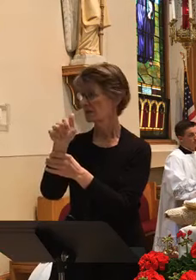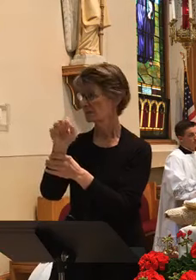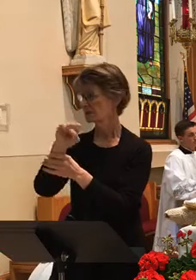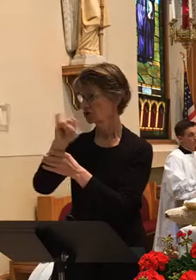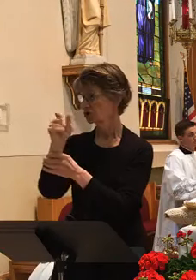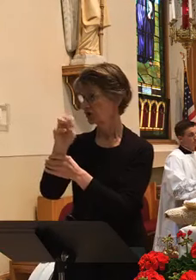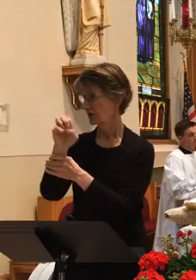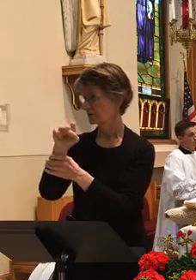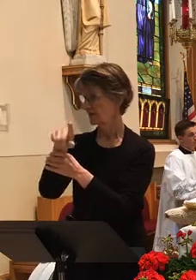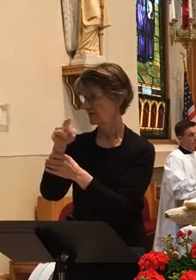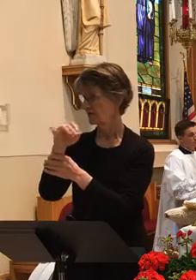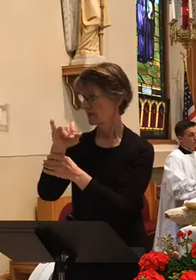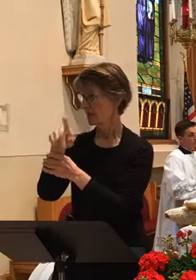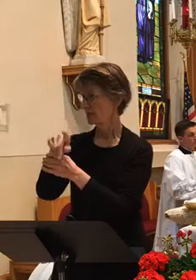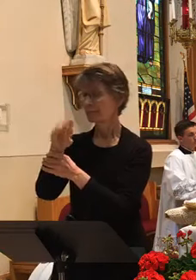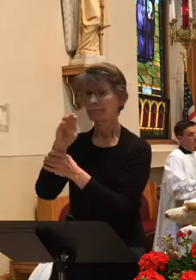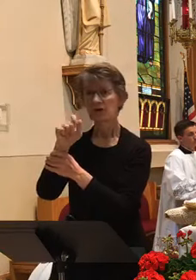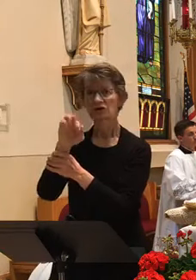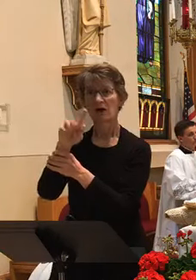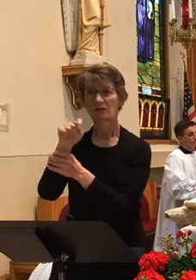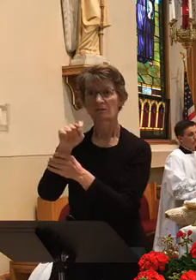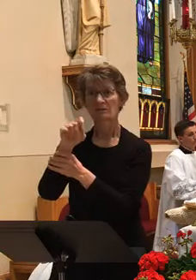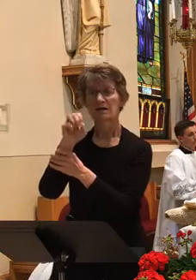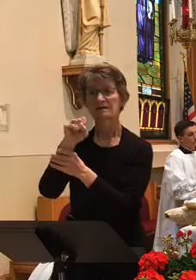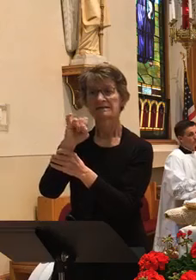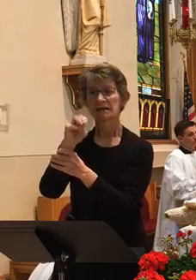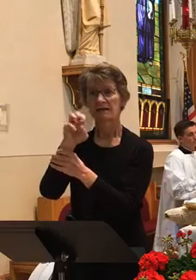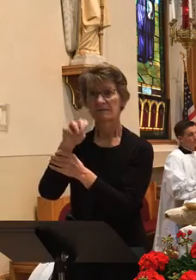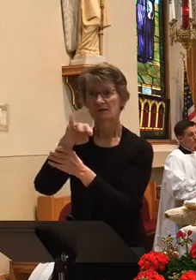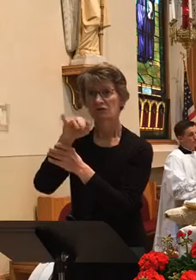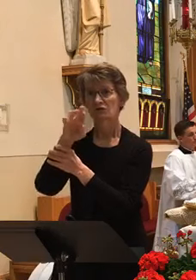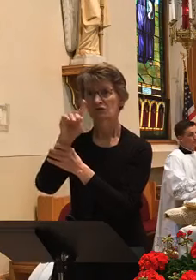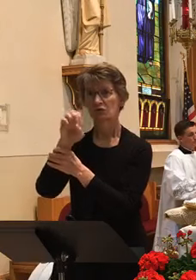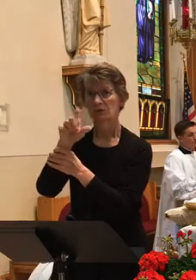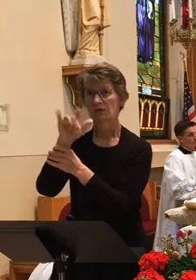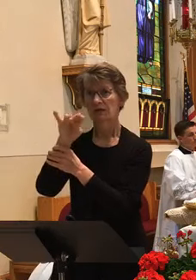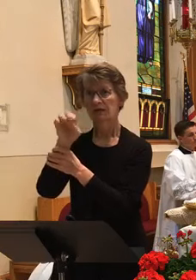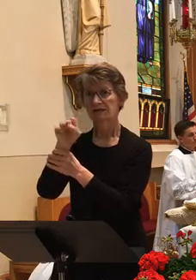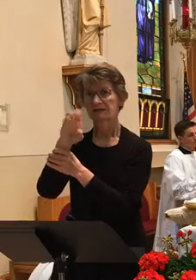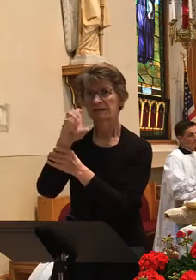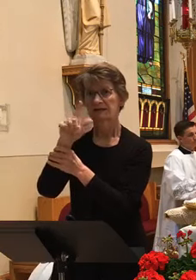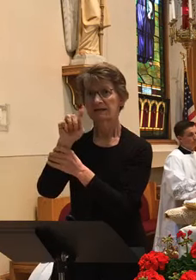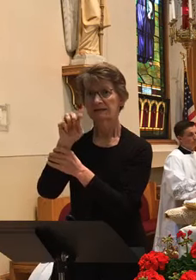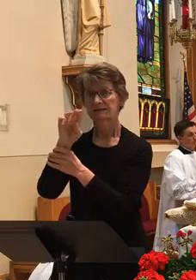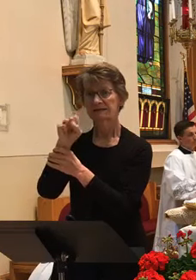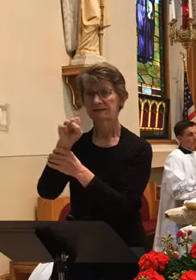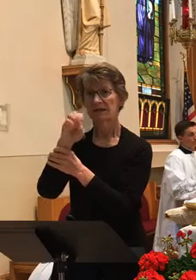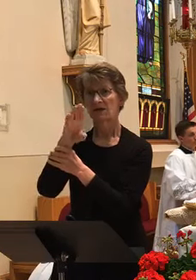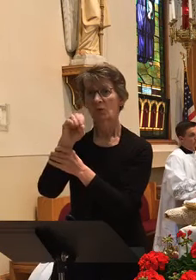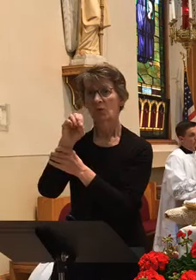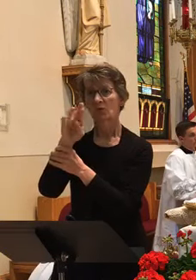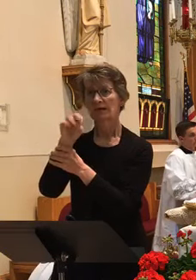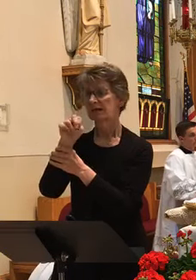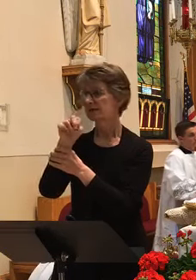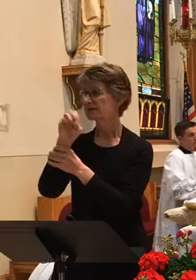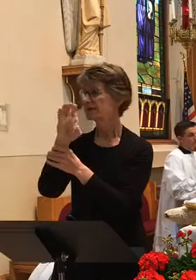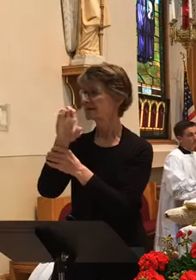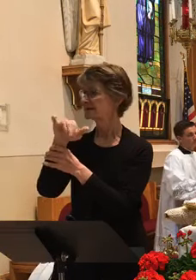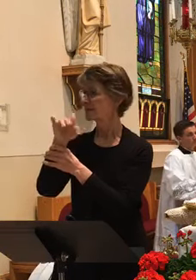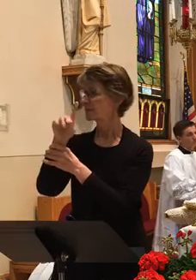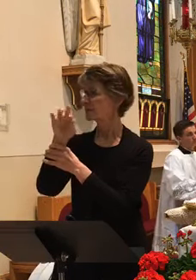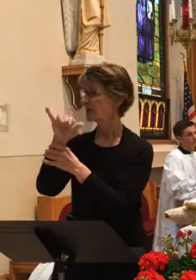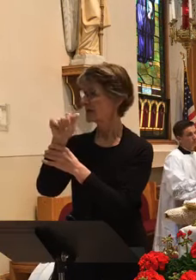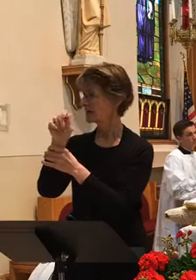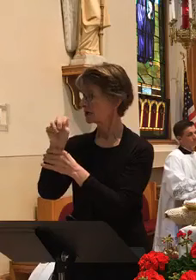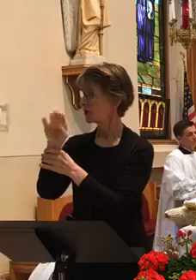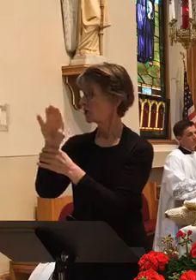James, Philip, Bartholomew, Matthew, Simon, and Jude, Linus, Cletus, Clement, Sixtus, Cornelius, Cyprian,